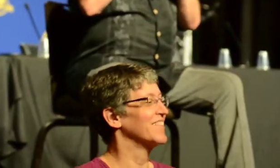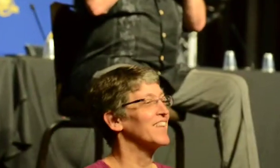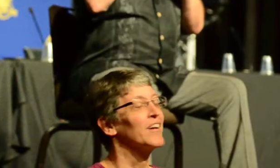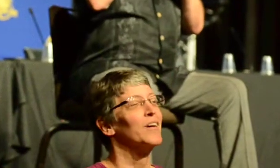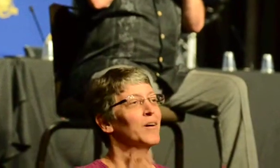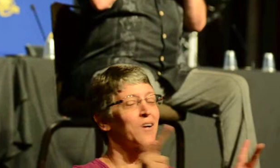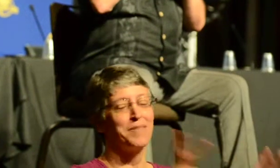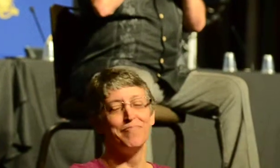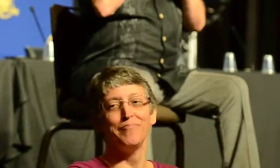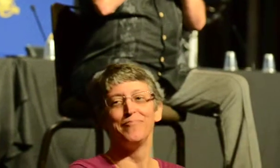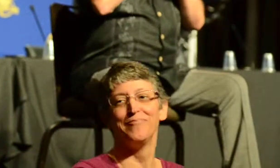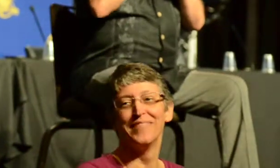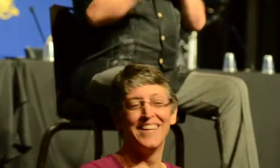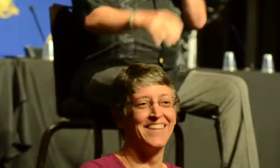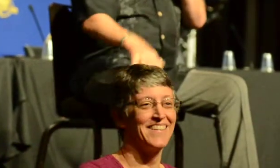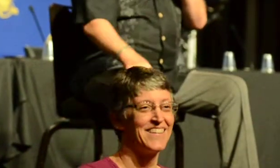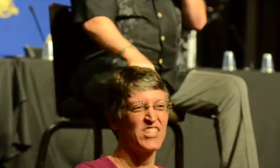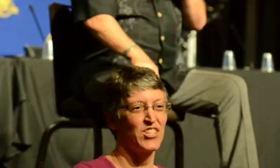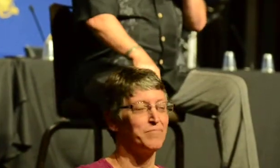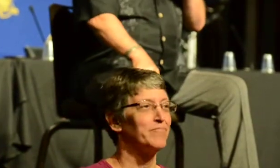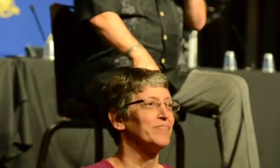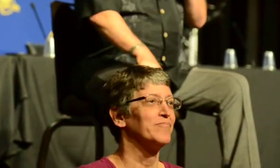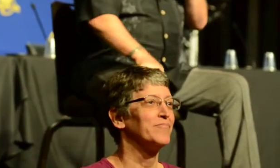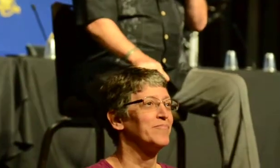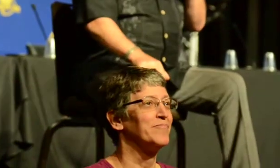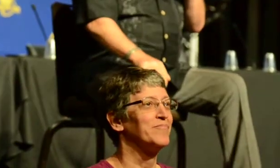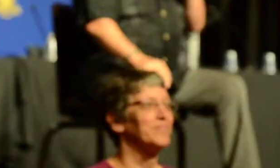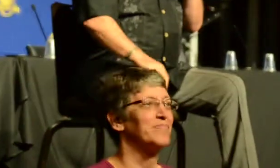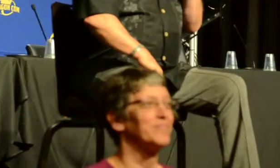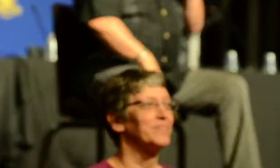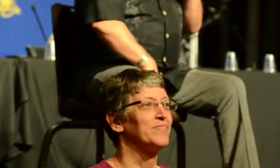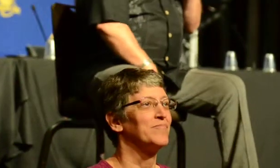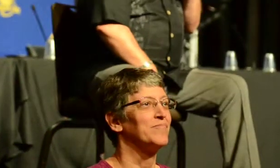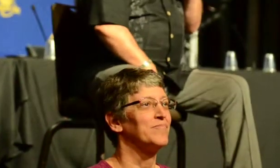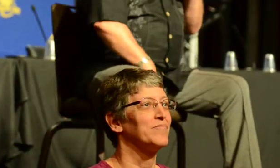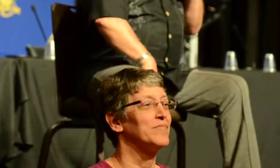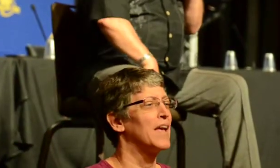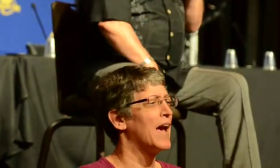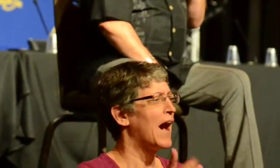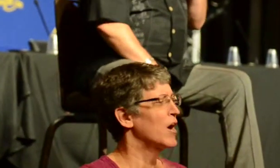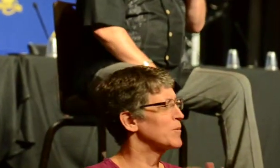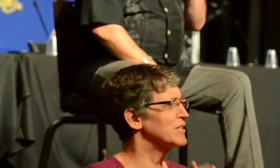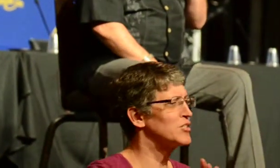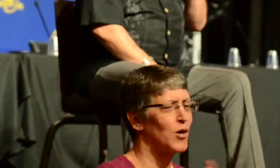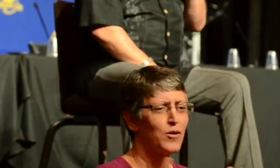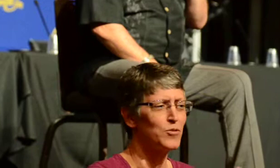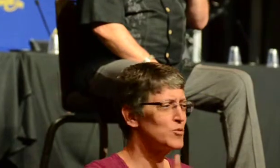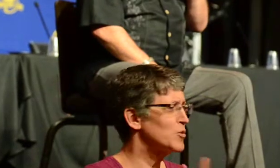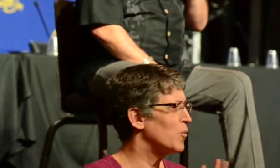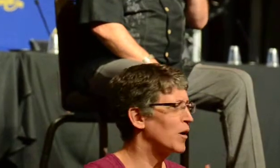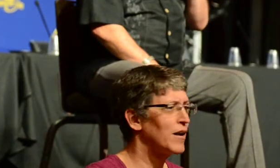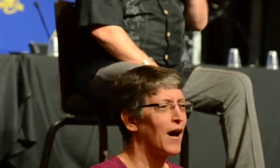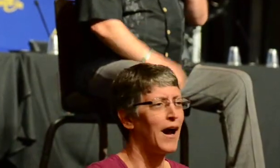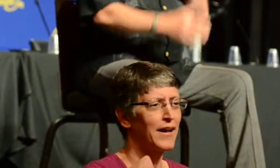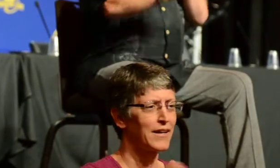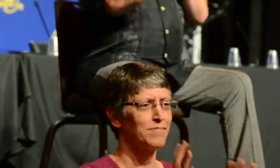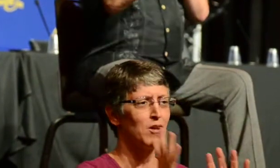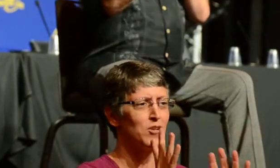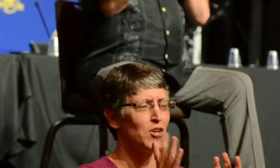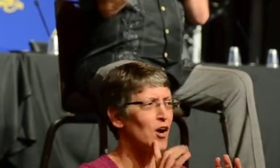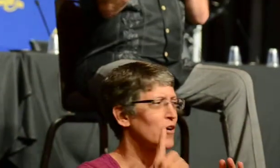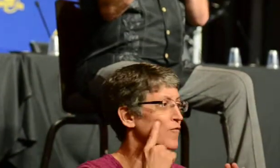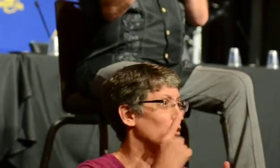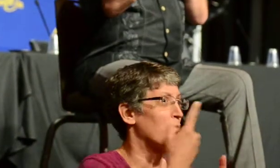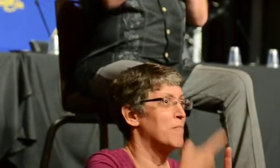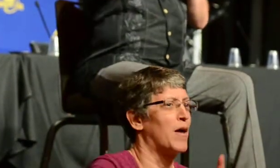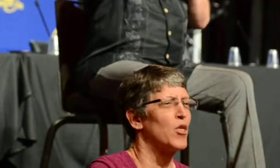Okay. That's better. How will we start? What will we do? I could talk to you for a moment. Who